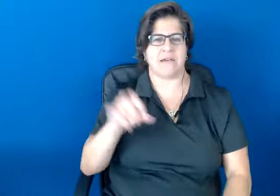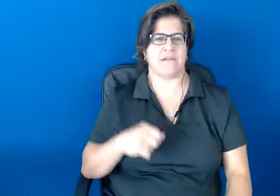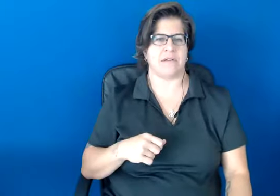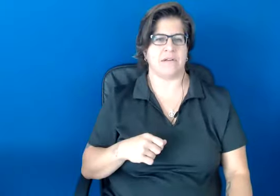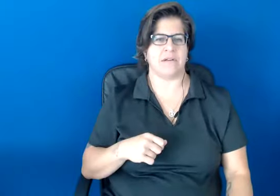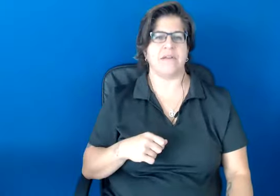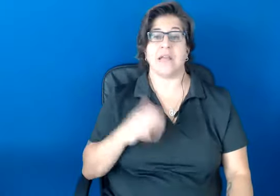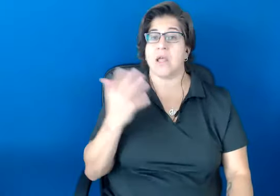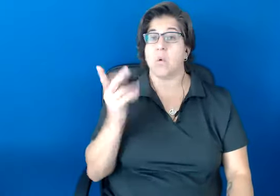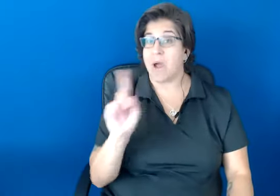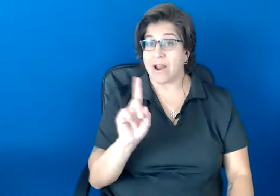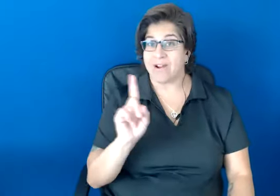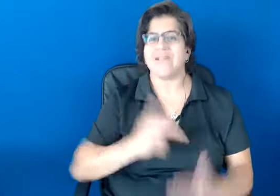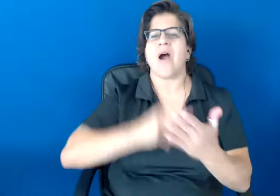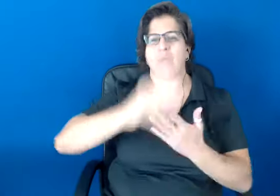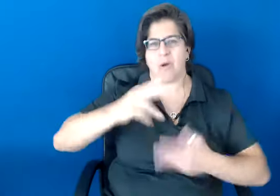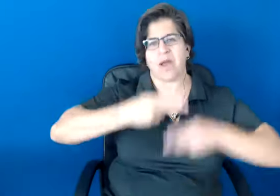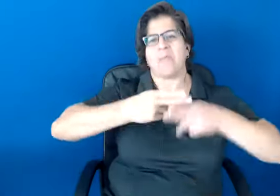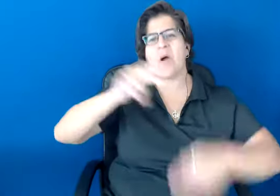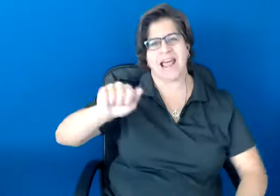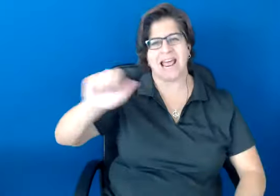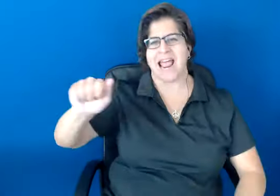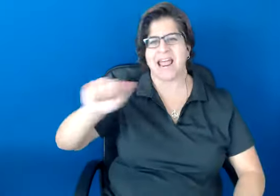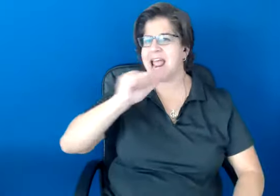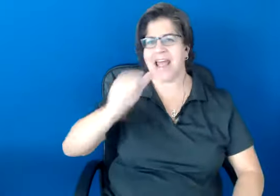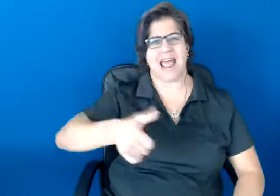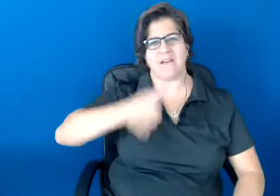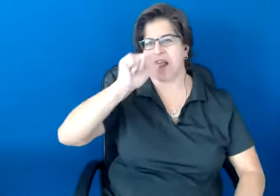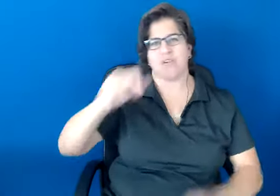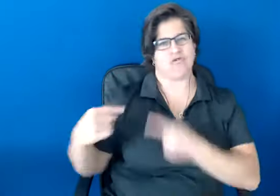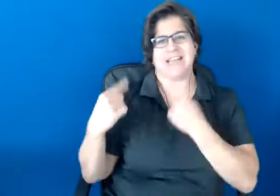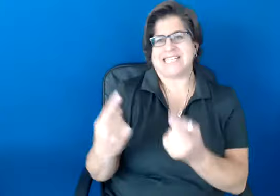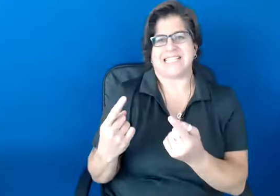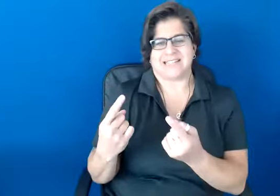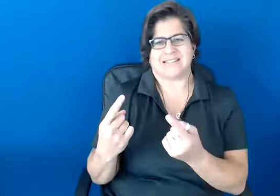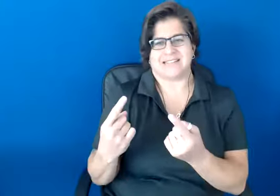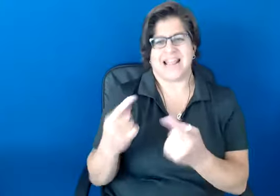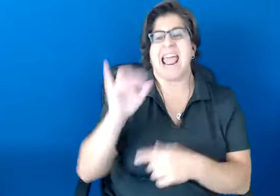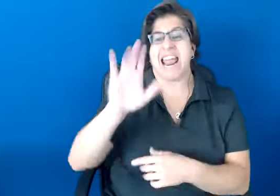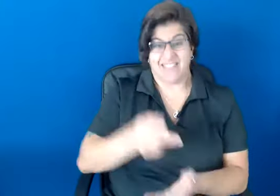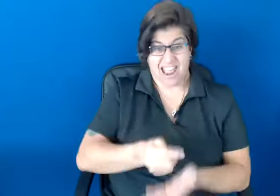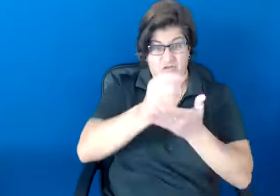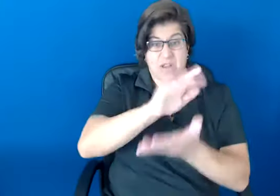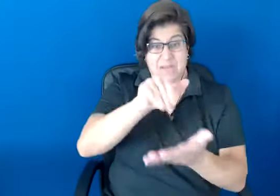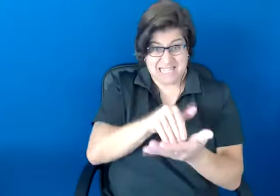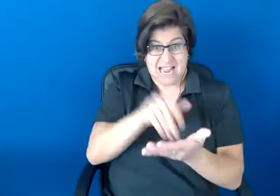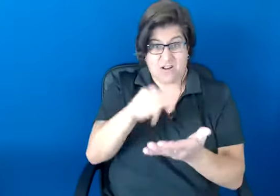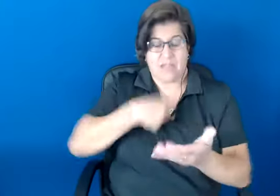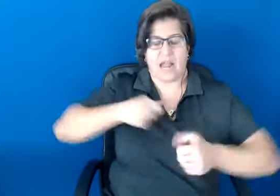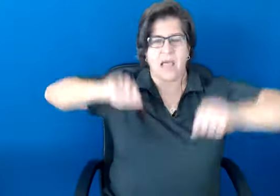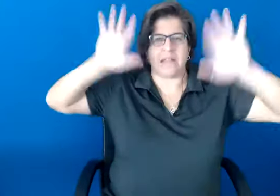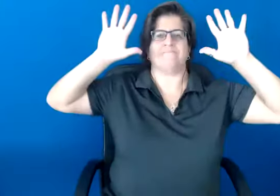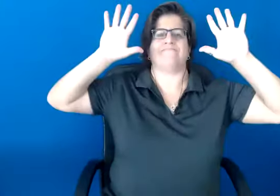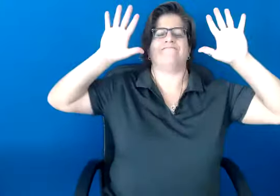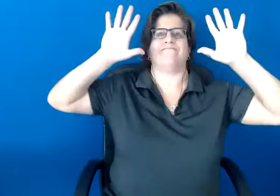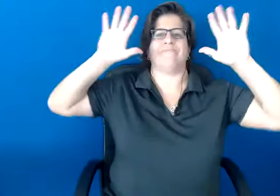called Alcoholics Anonymous, I haven't had a drink yet. And it was in that treatment center that I surrendered to